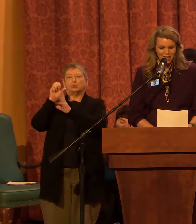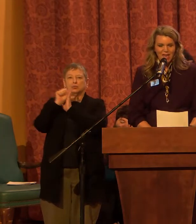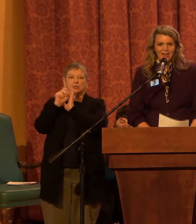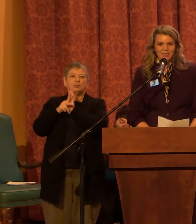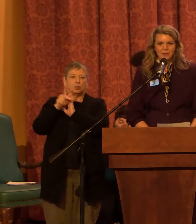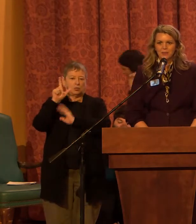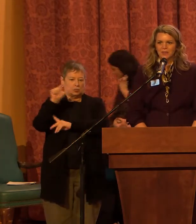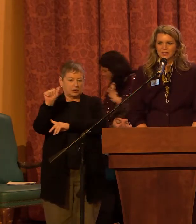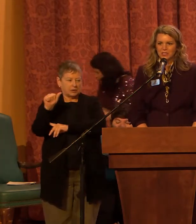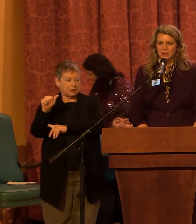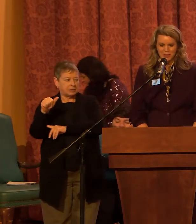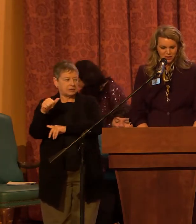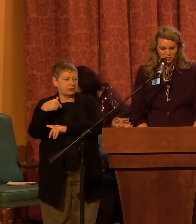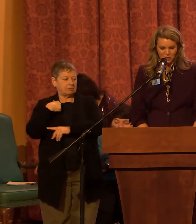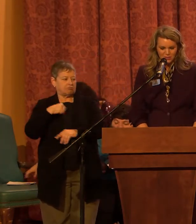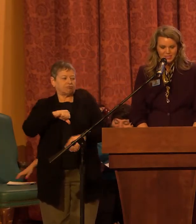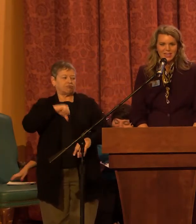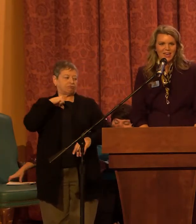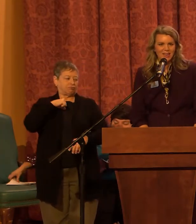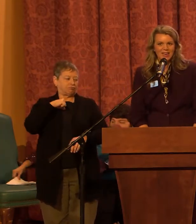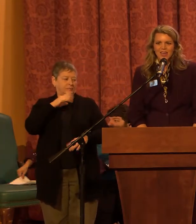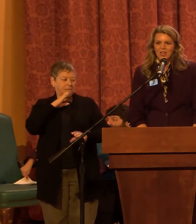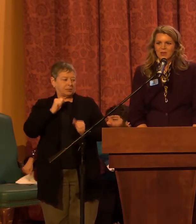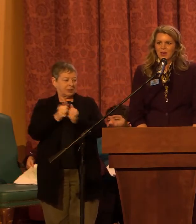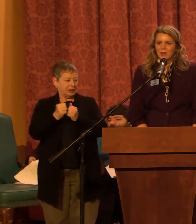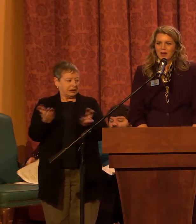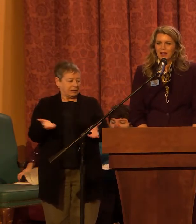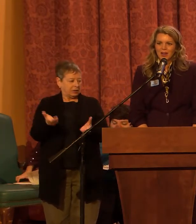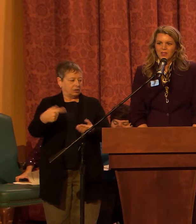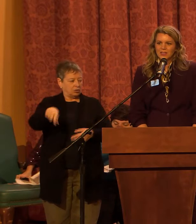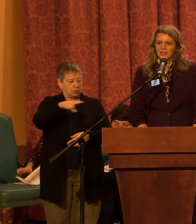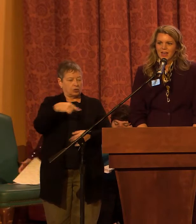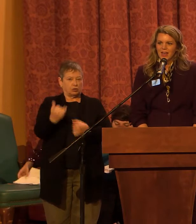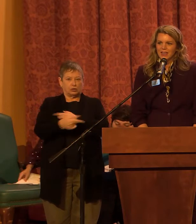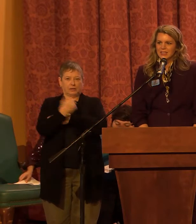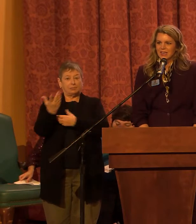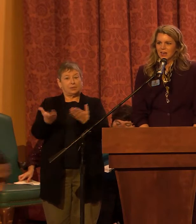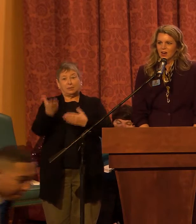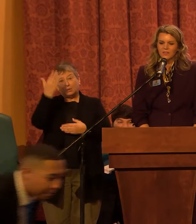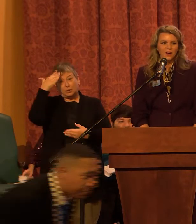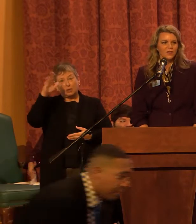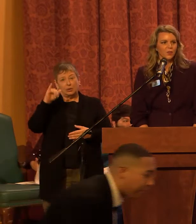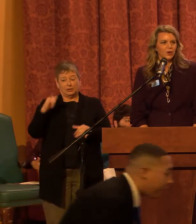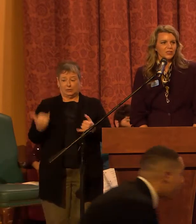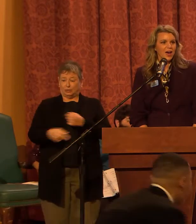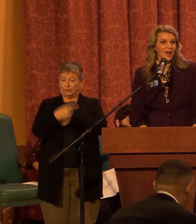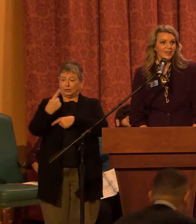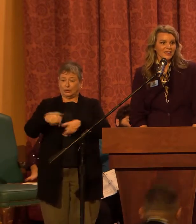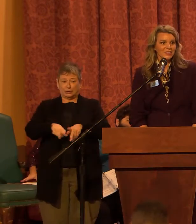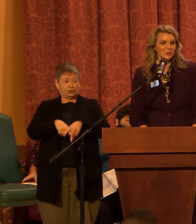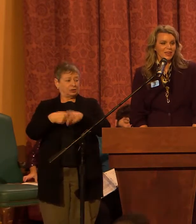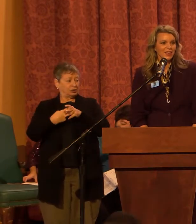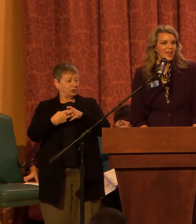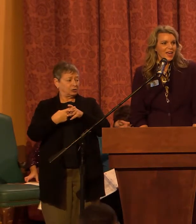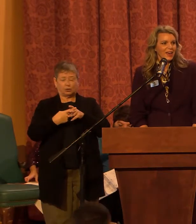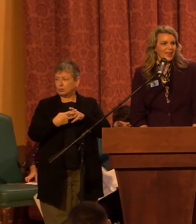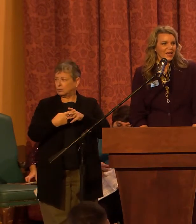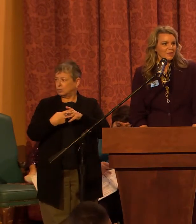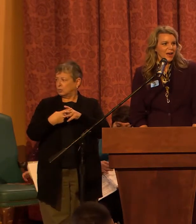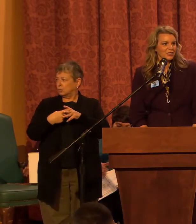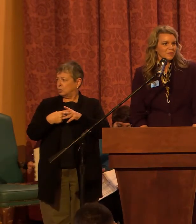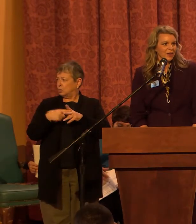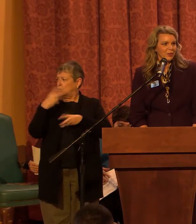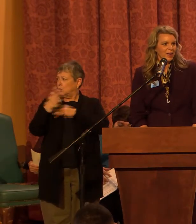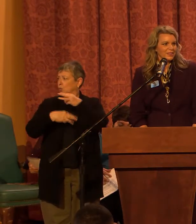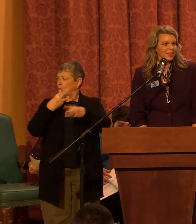Louisiana, and it is my privilege to be with you all today. You may or may not know that today is the kickoff of World Kindness Week, and I